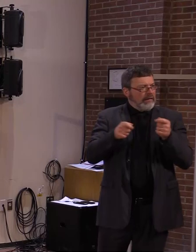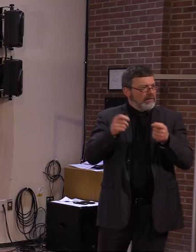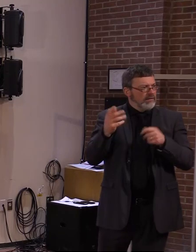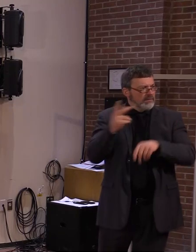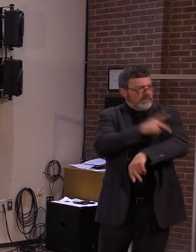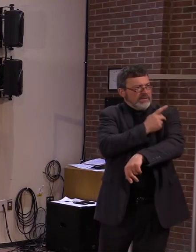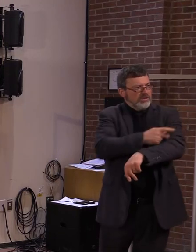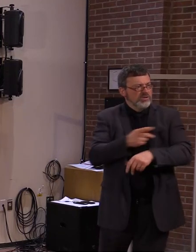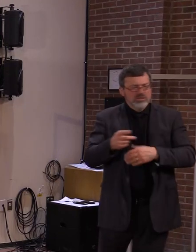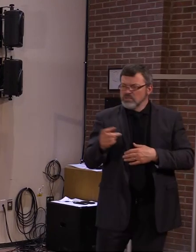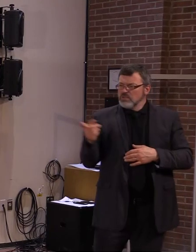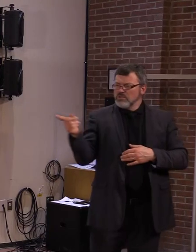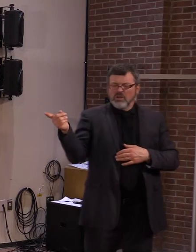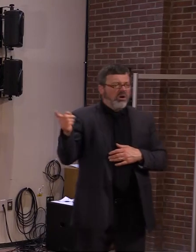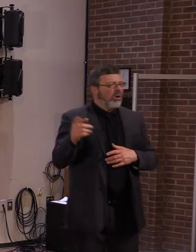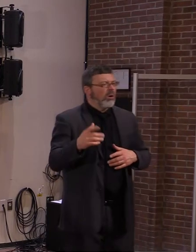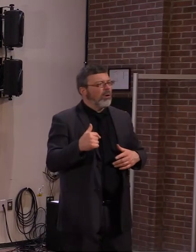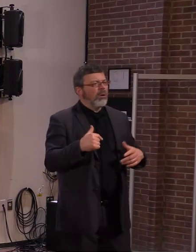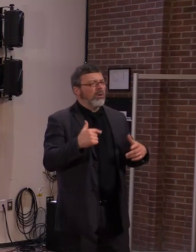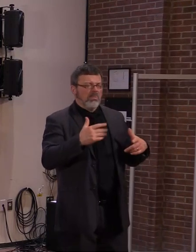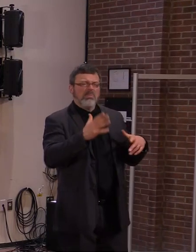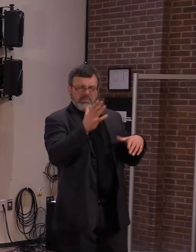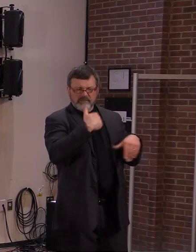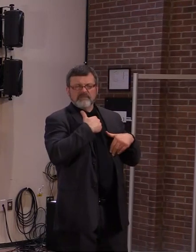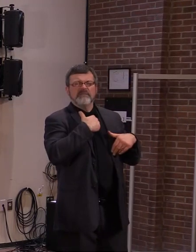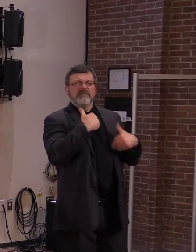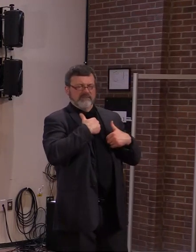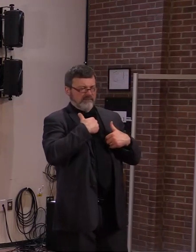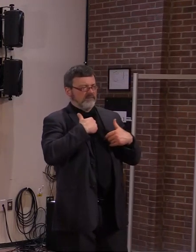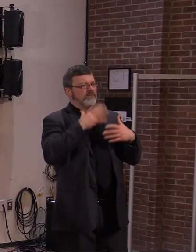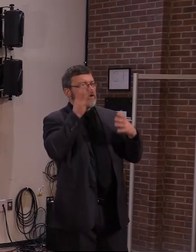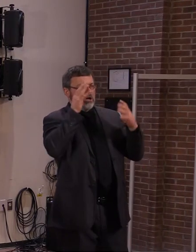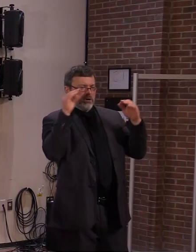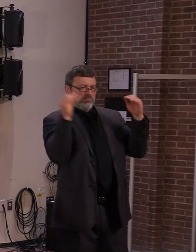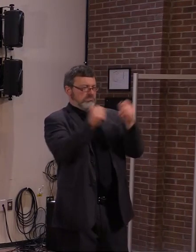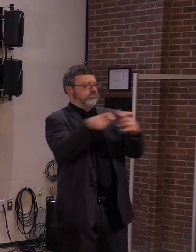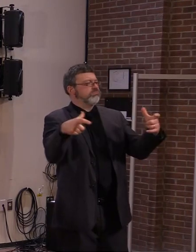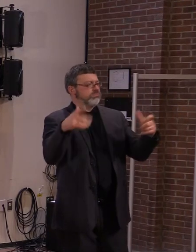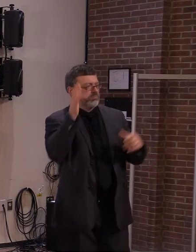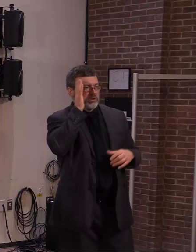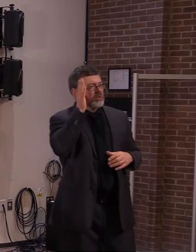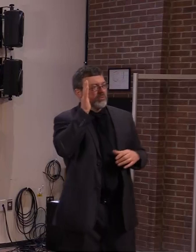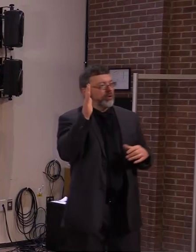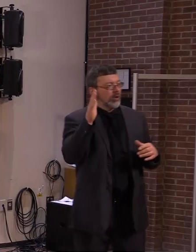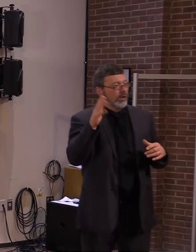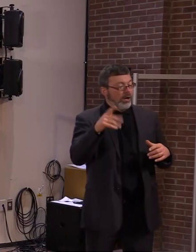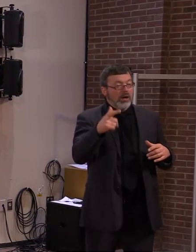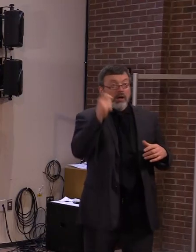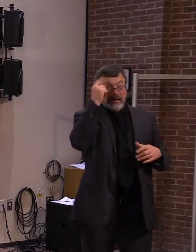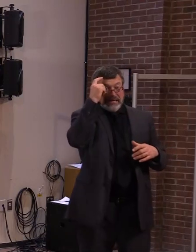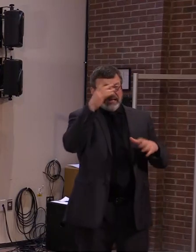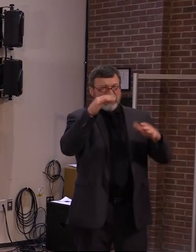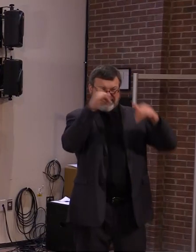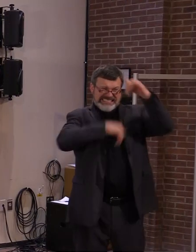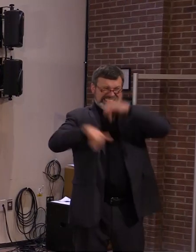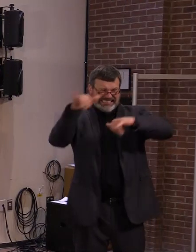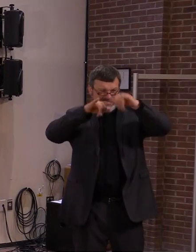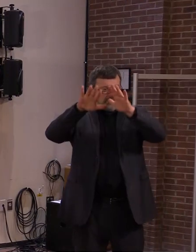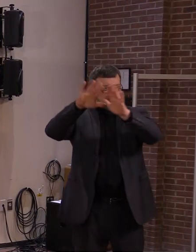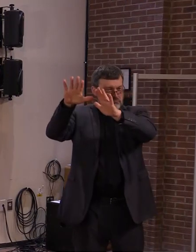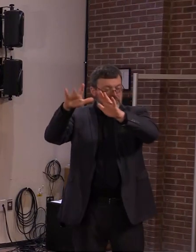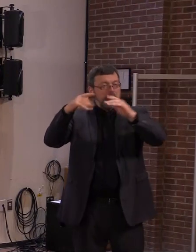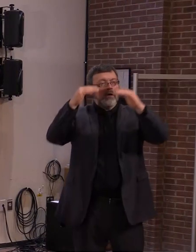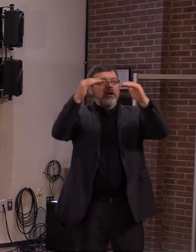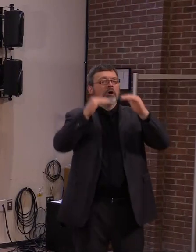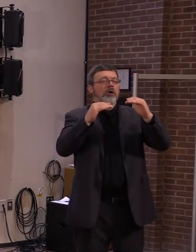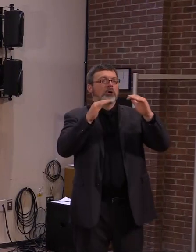mean, we'll continue to draw down the subacute beds as much as possible. We'll continue to open up ICU capacity